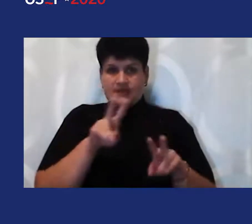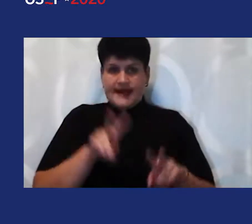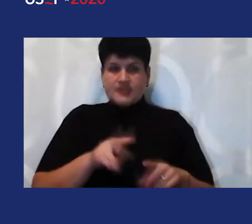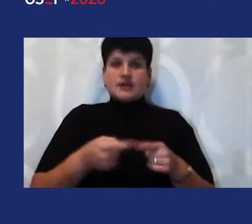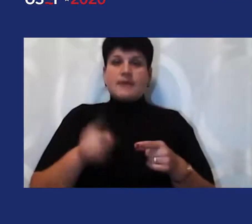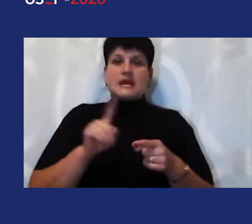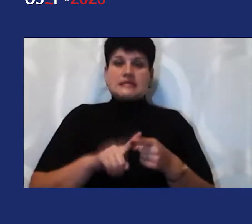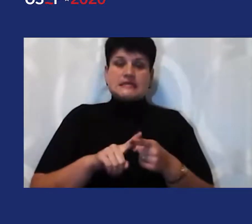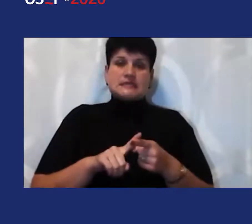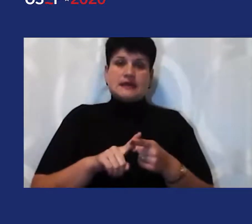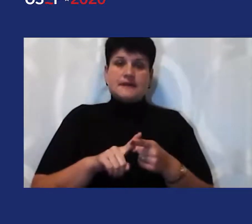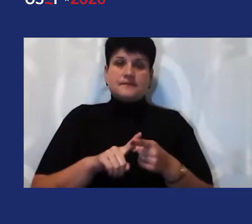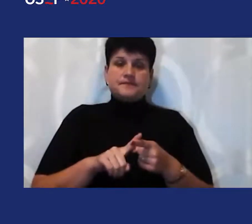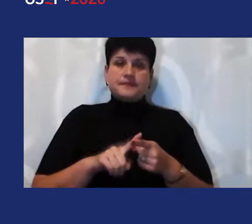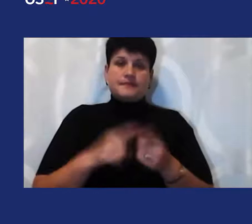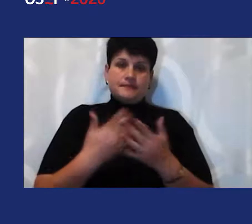US